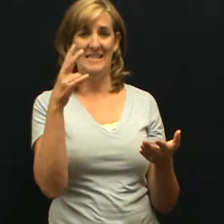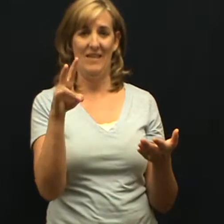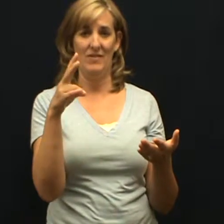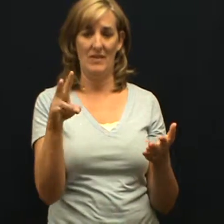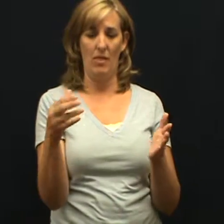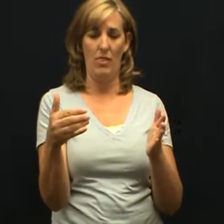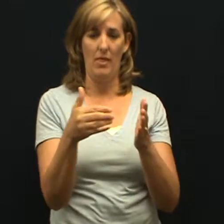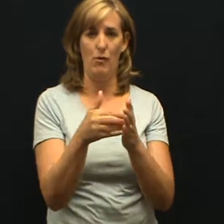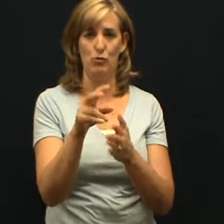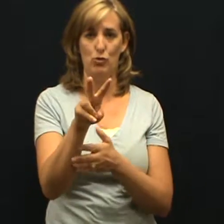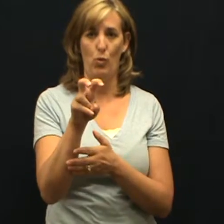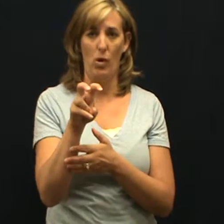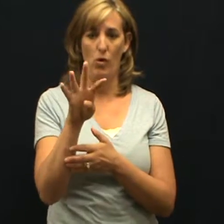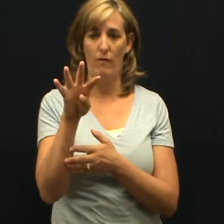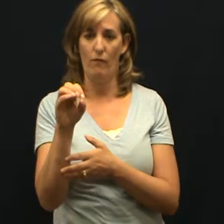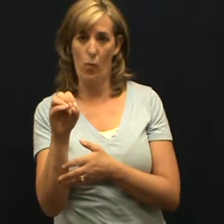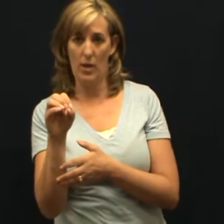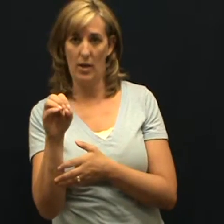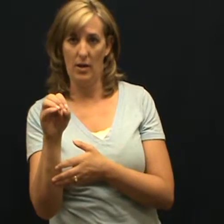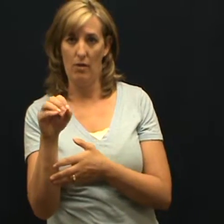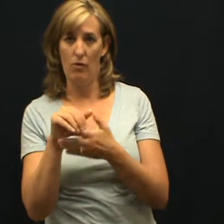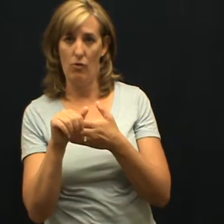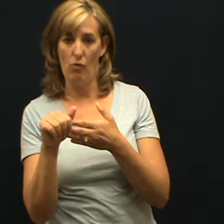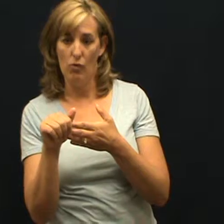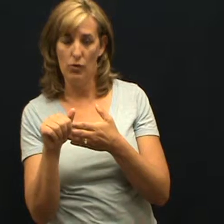$17,240 based on those calculations we just made. So that